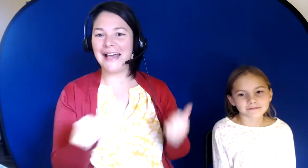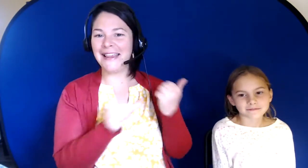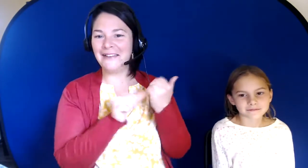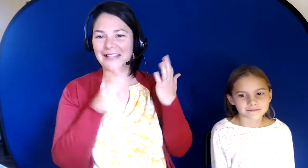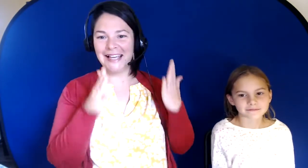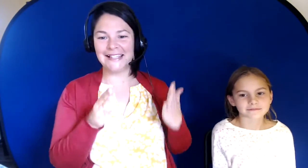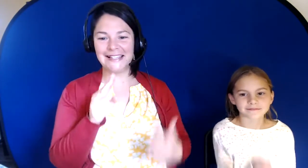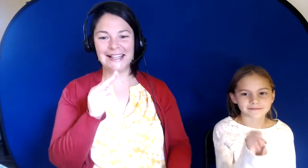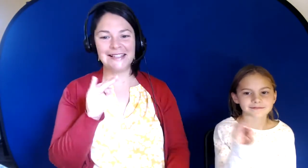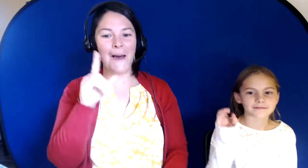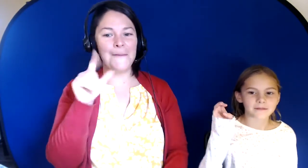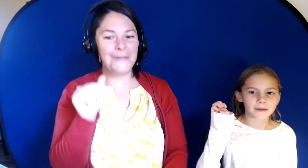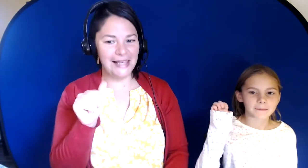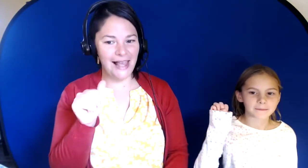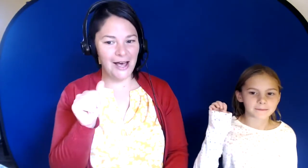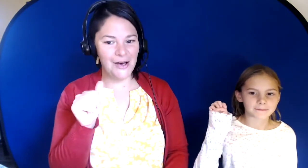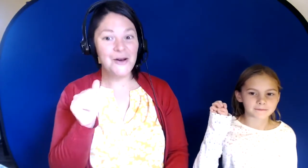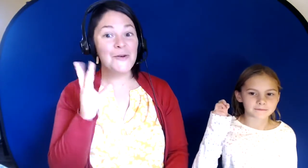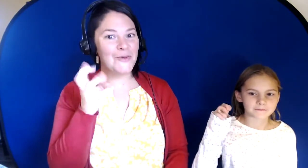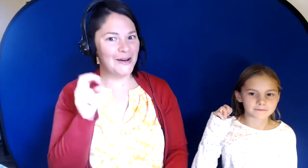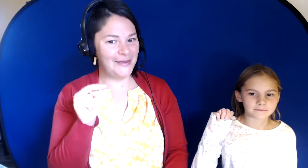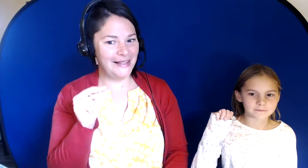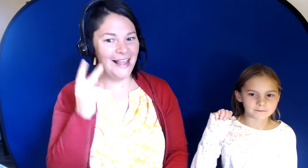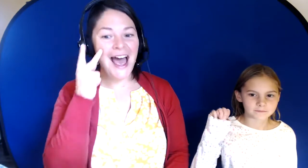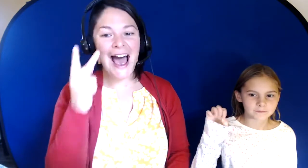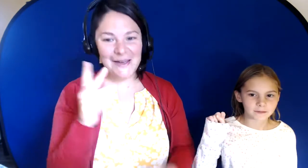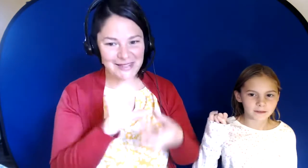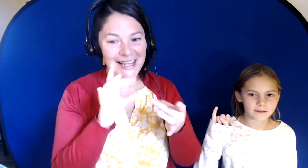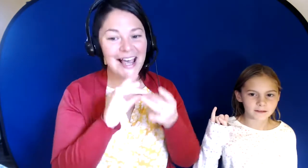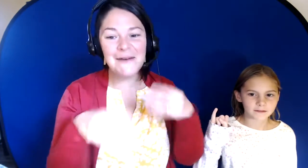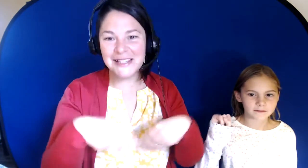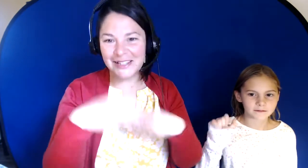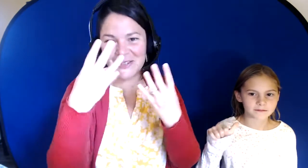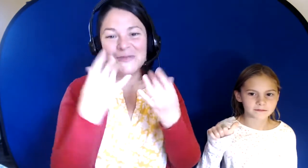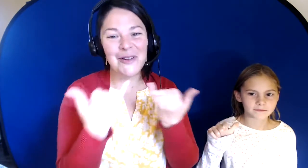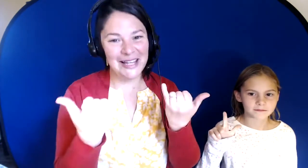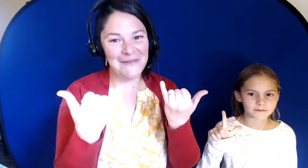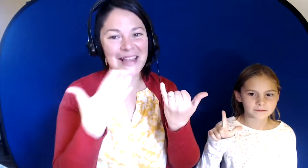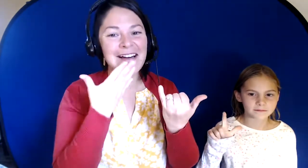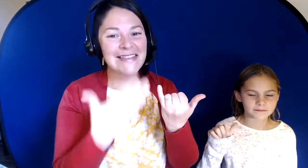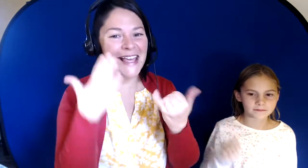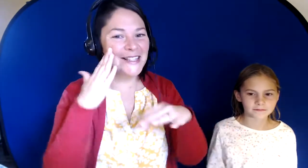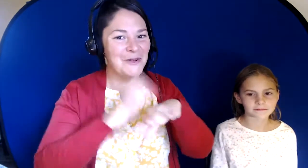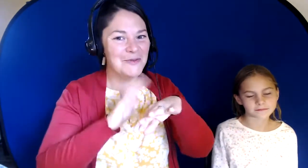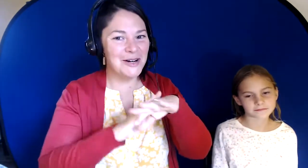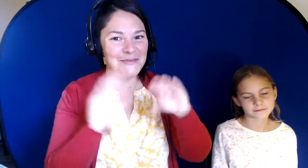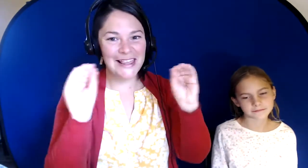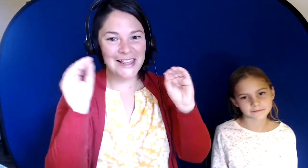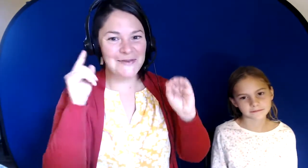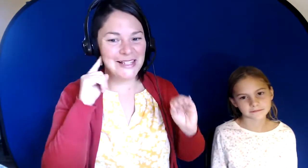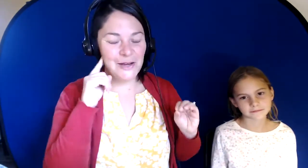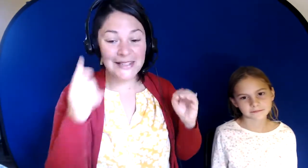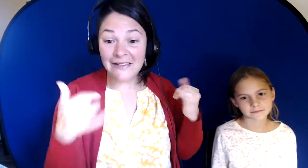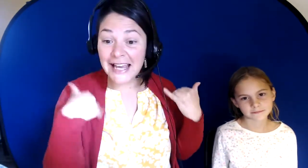lovely assistant, Mila Wierman. I'm seeing comments are just rolling up now. Thanks for warning me that there was no sound. Can you hear me